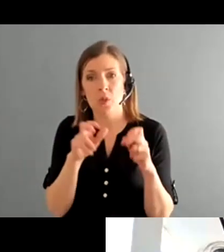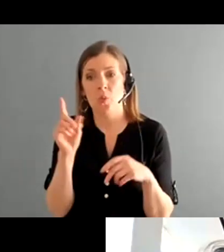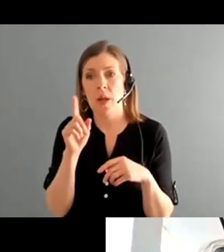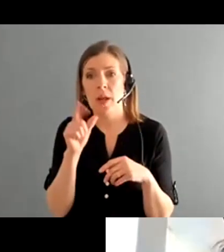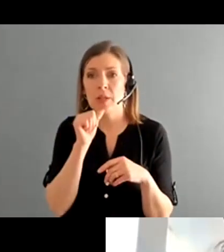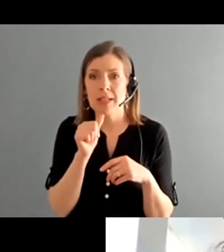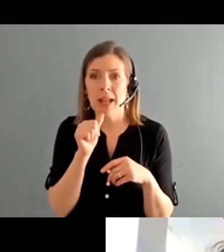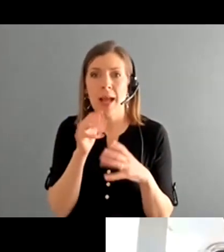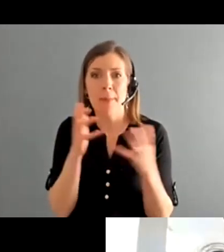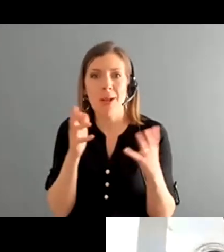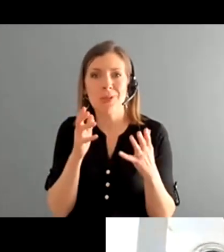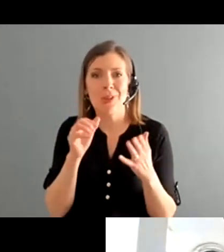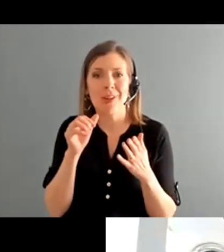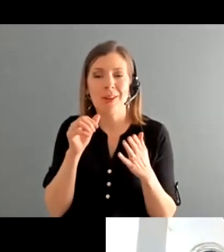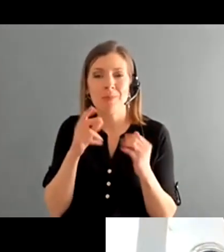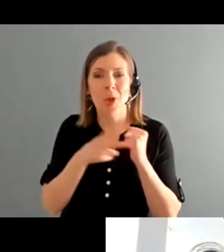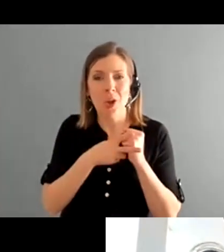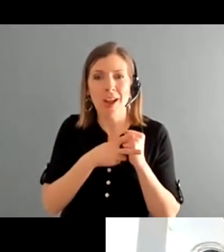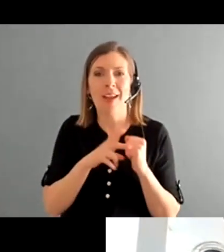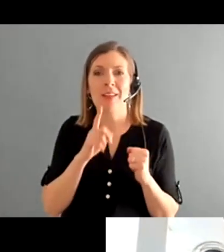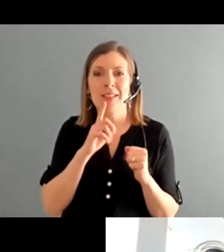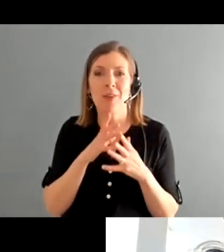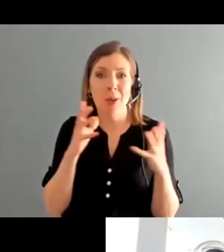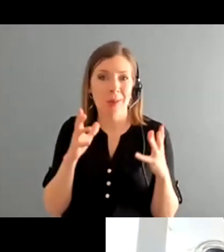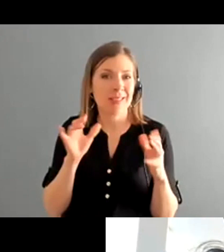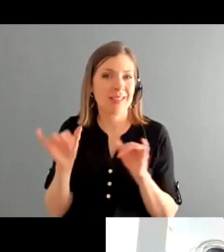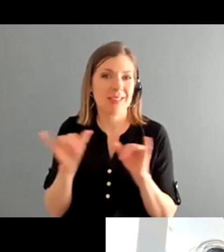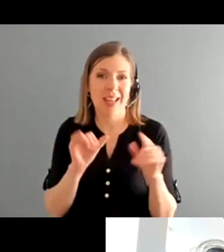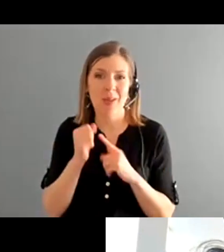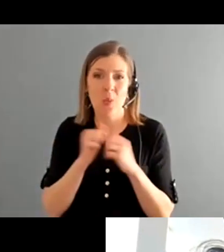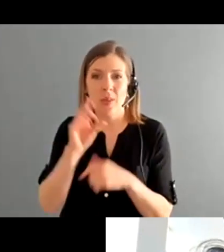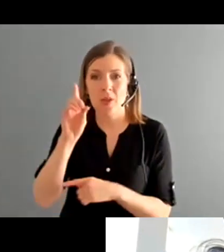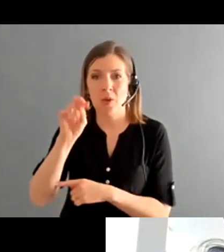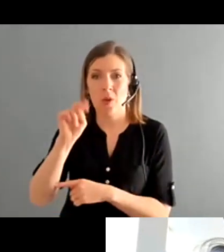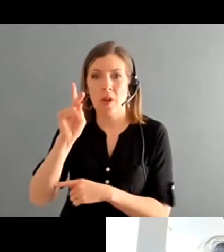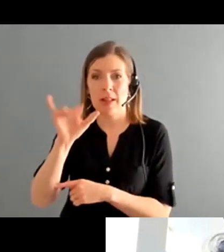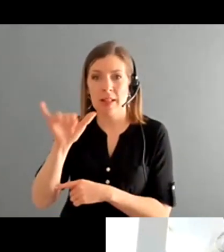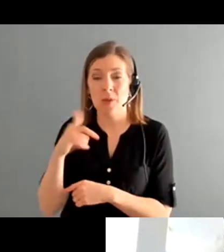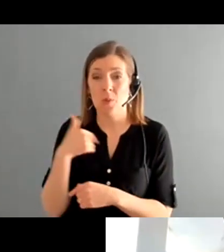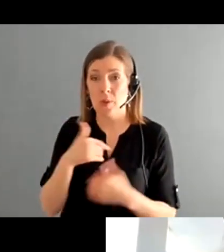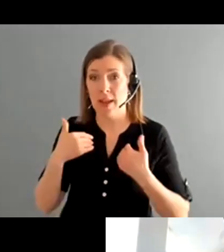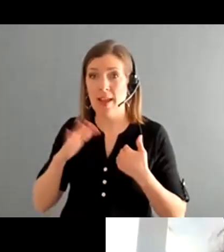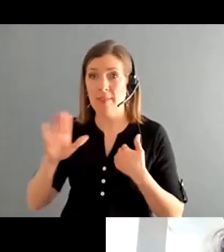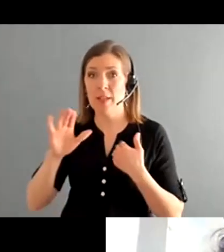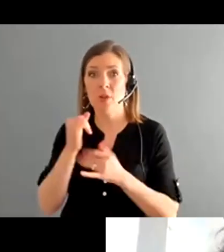not much archive. That's very much the case with Dunkley. We have these artworks,